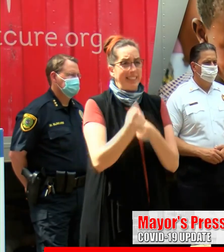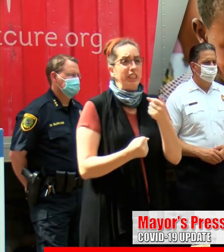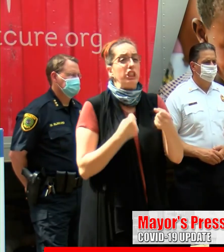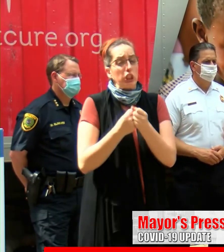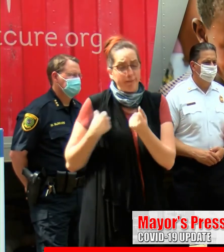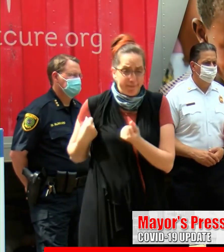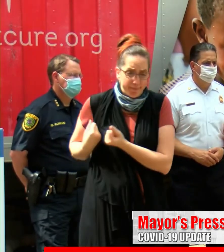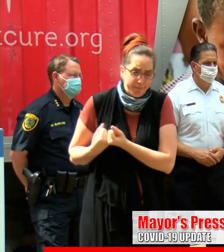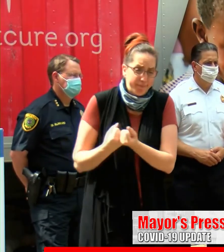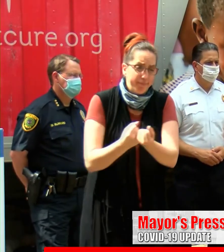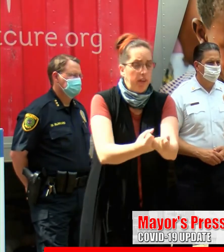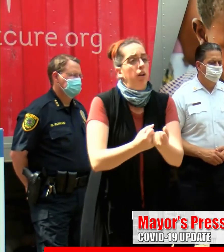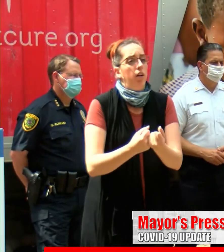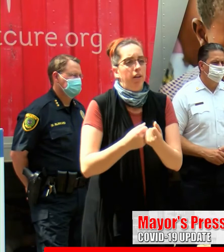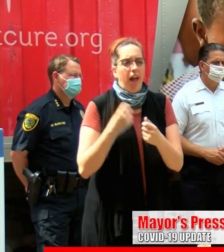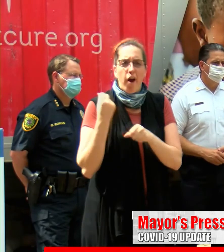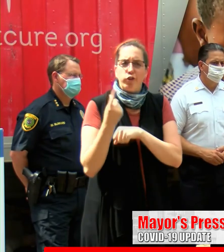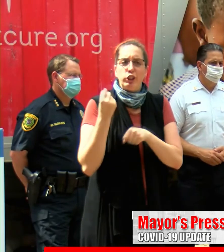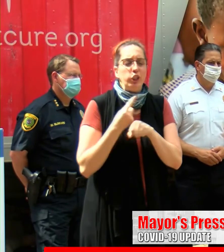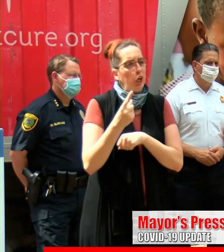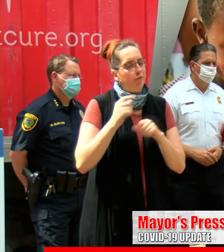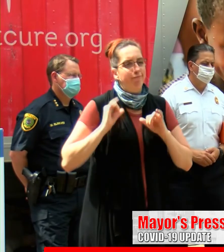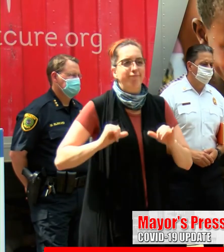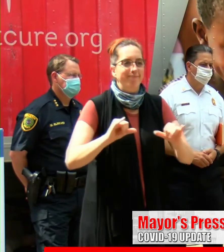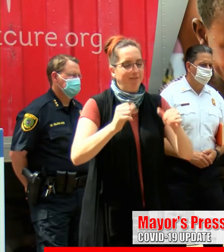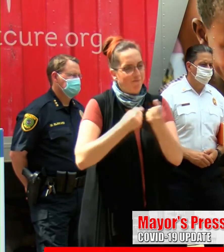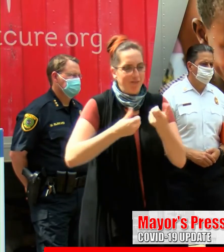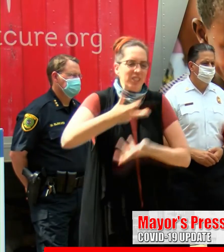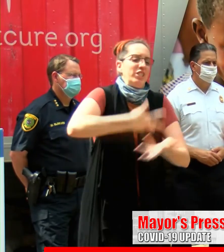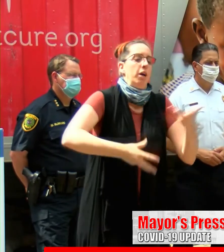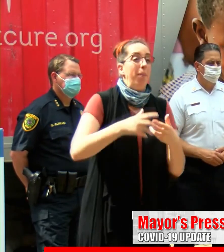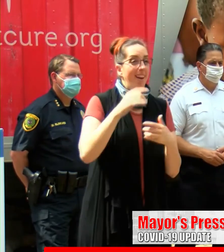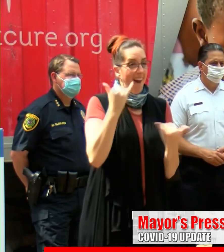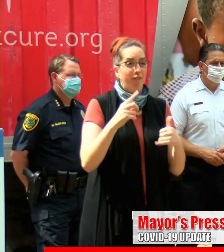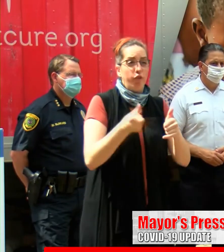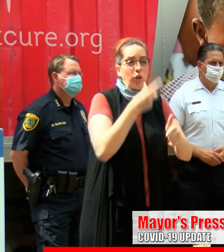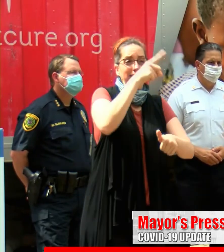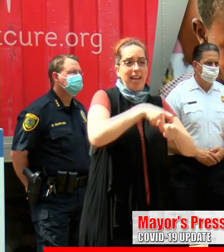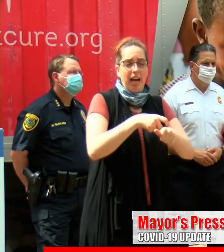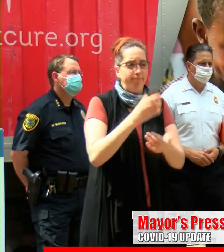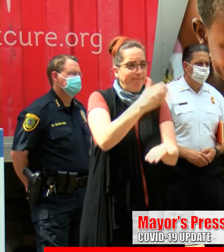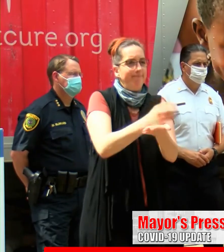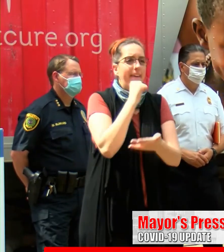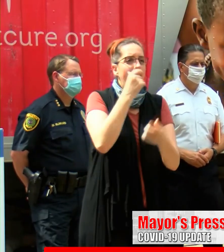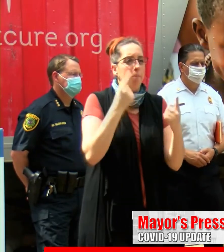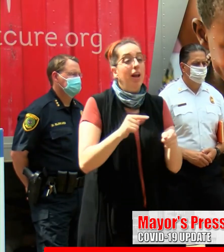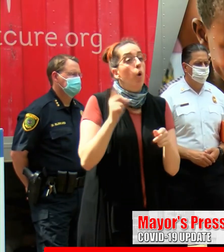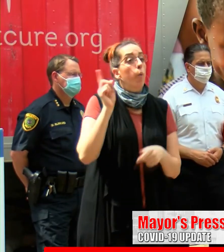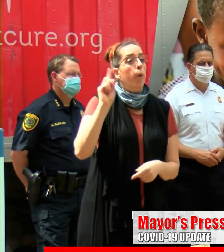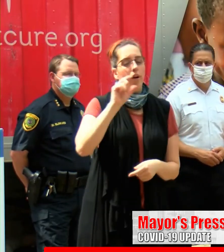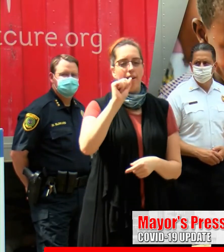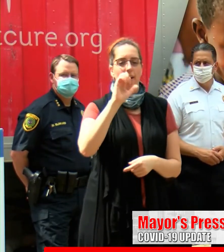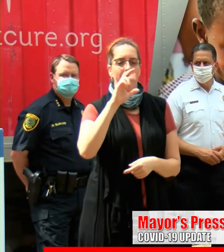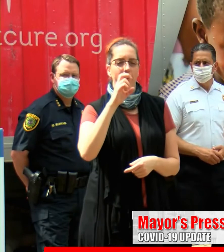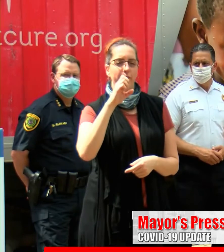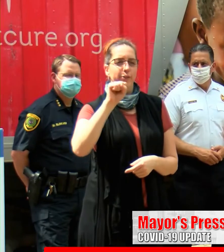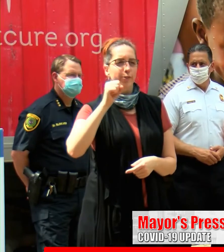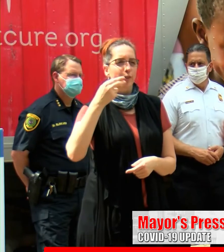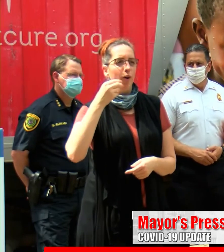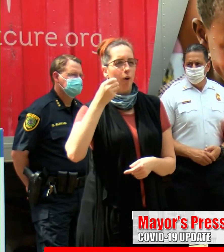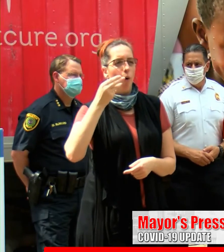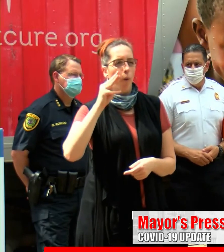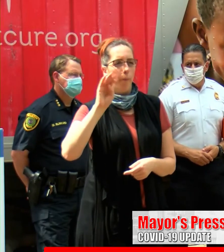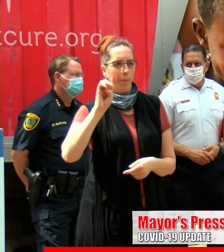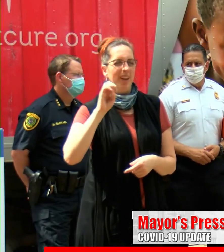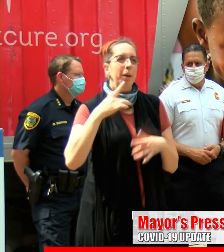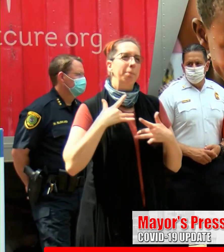years. This is the first time in 13 years that's not going to take place, and that's in Acres Home, and it goes generally from 12 until